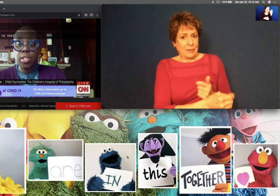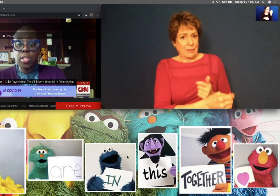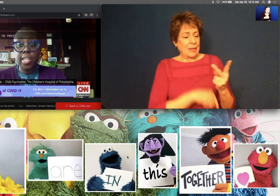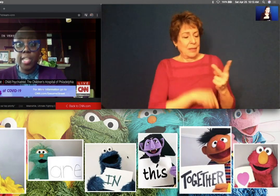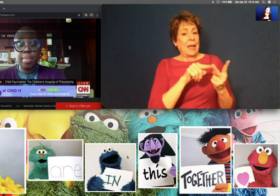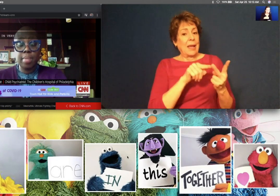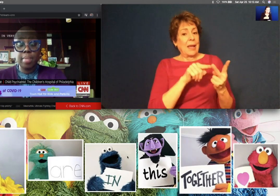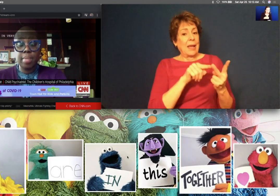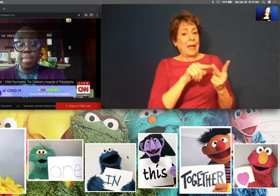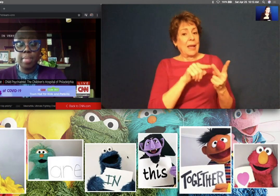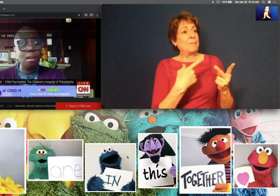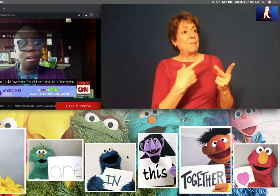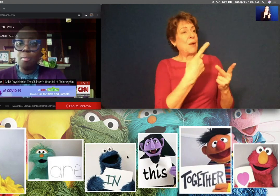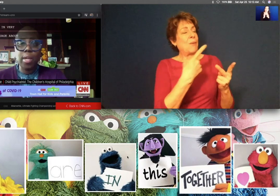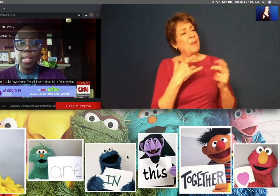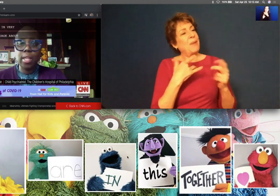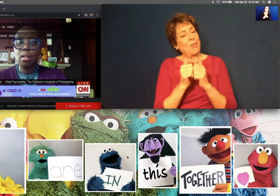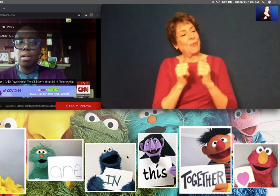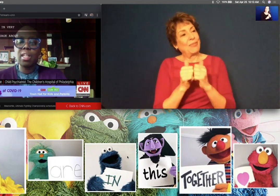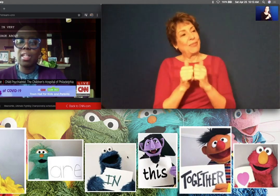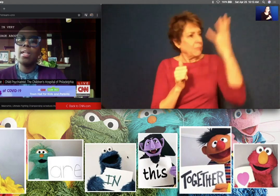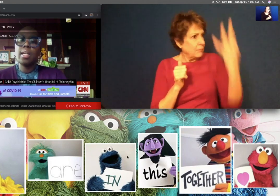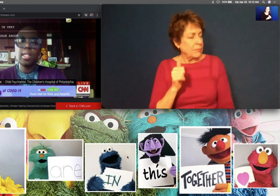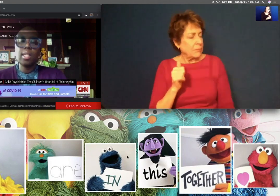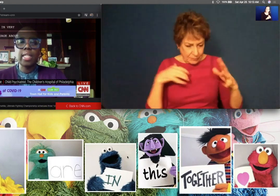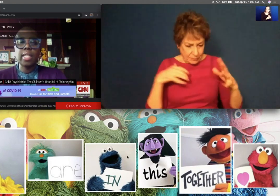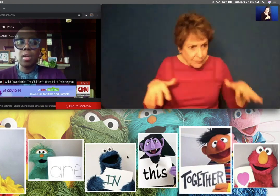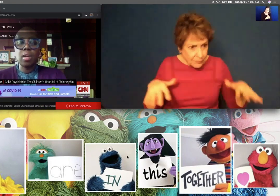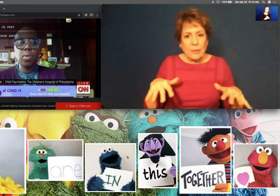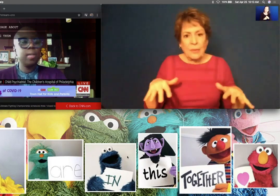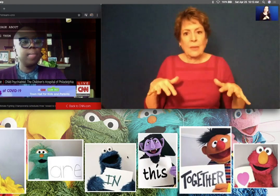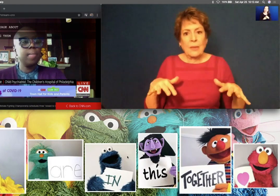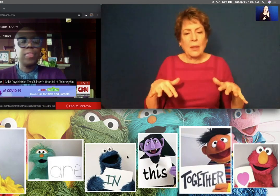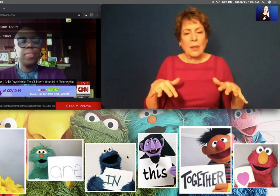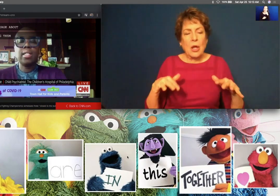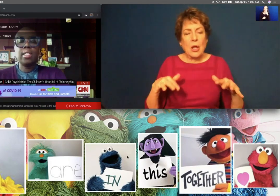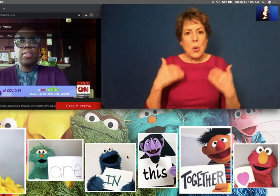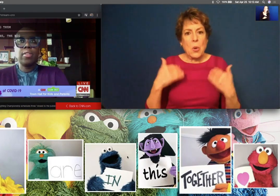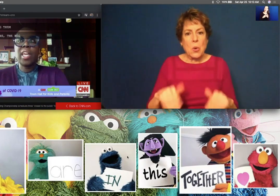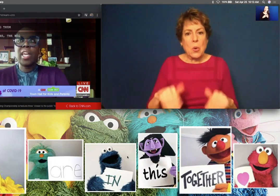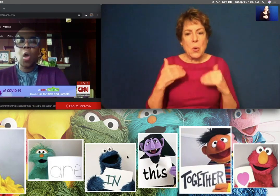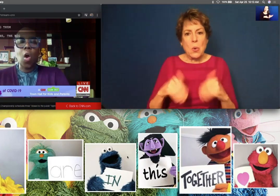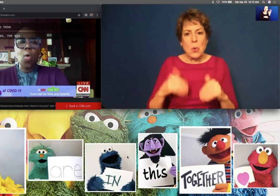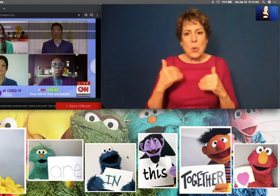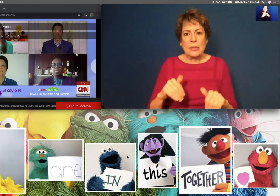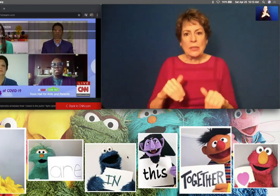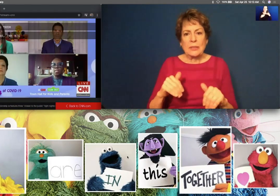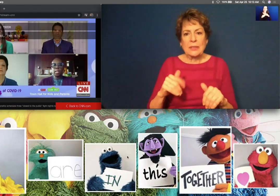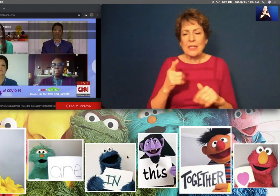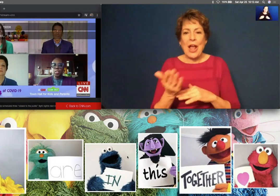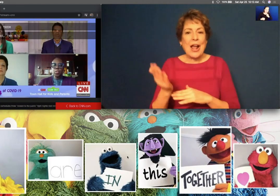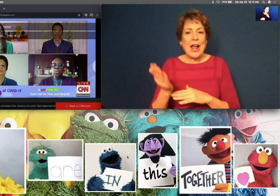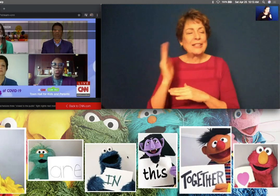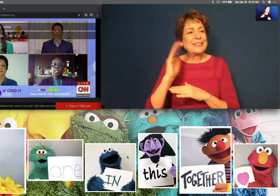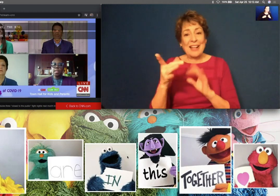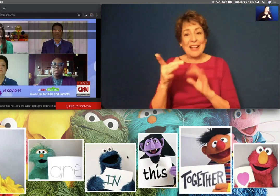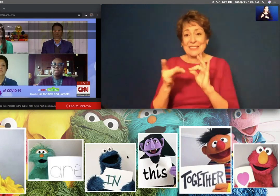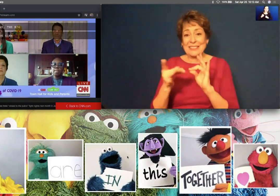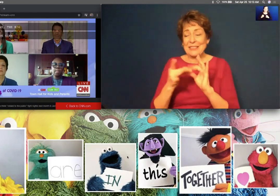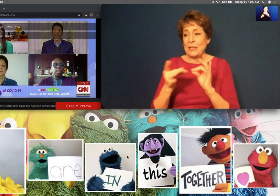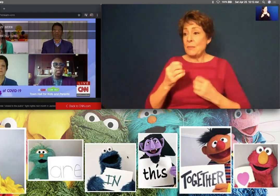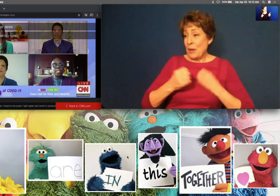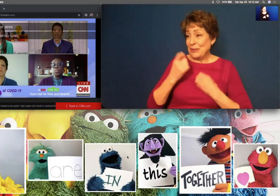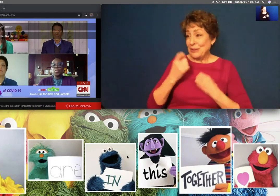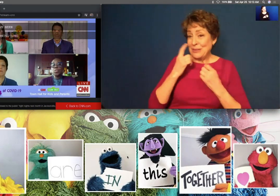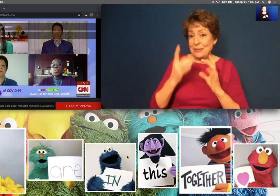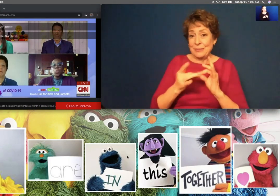emotions that you guys have been talking about all morning long, and letting them know that they can always look at pictures of their loved